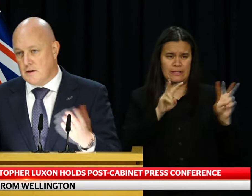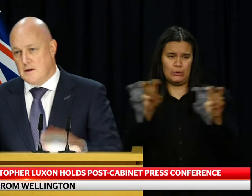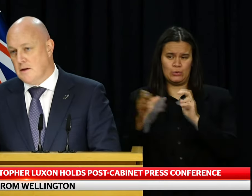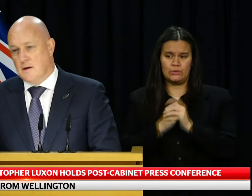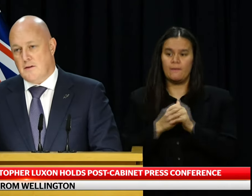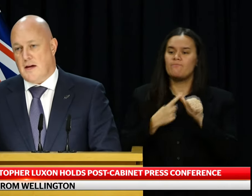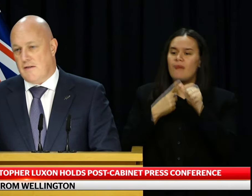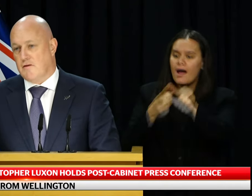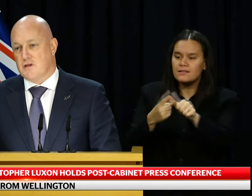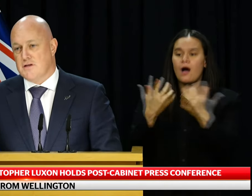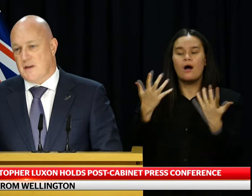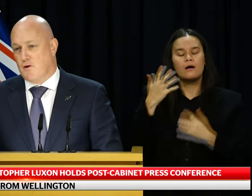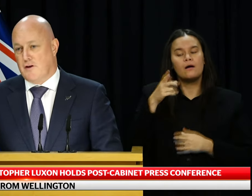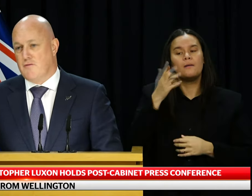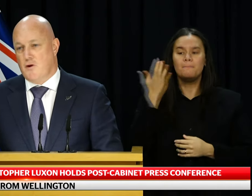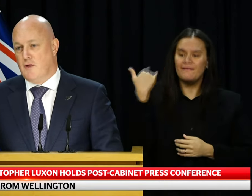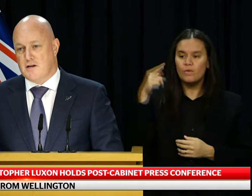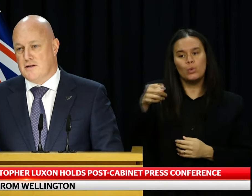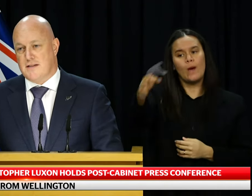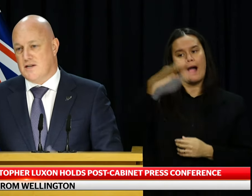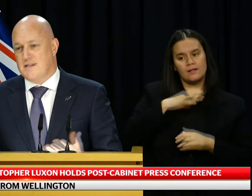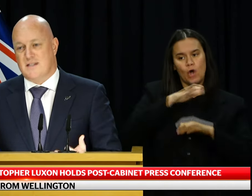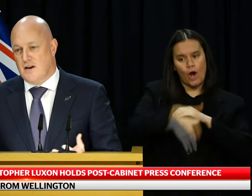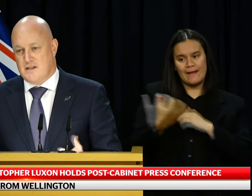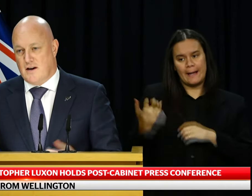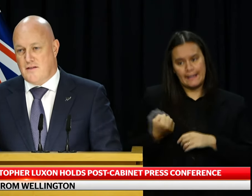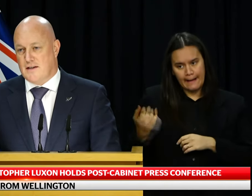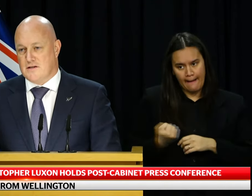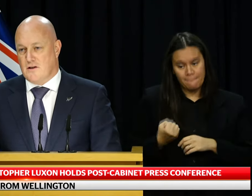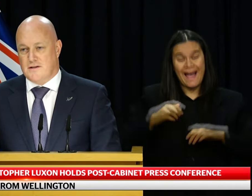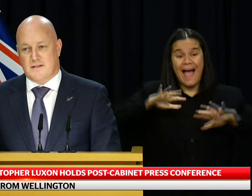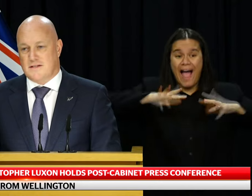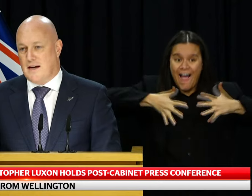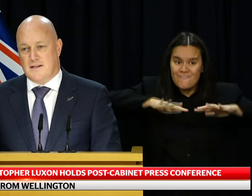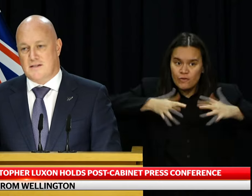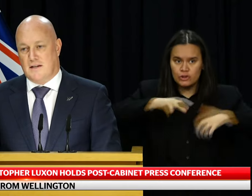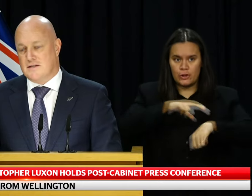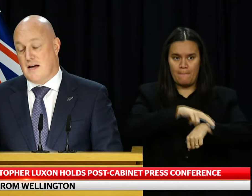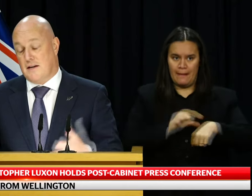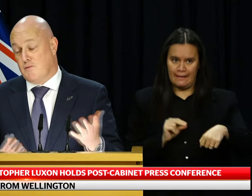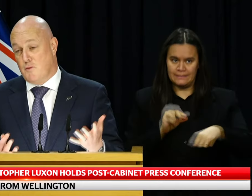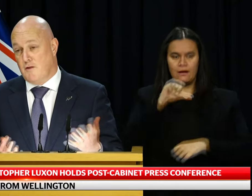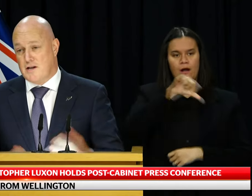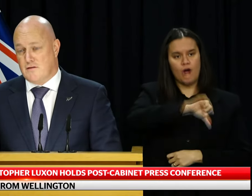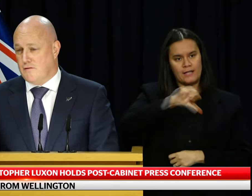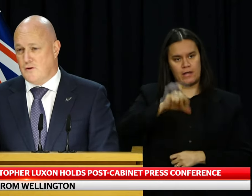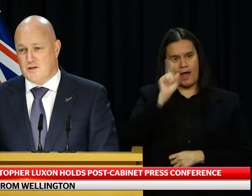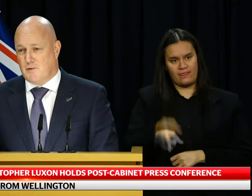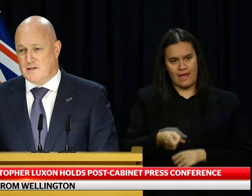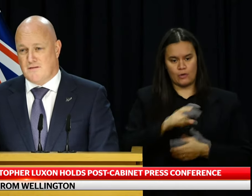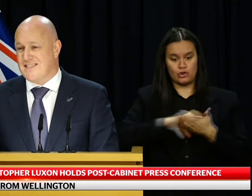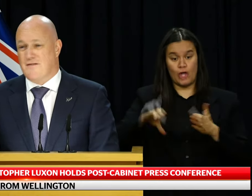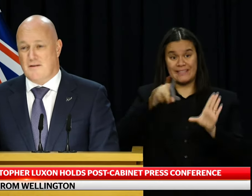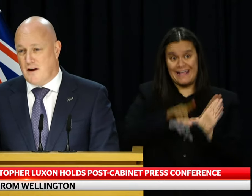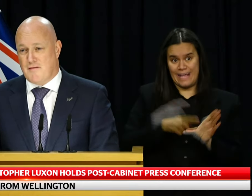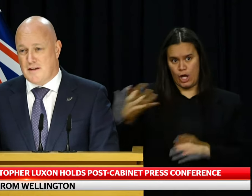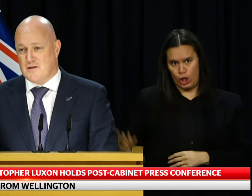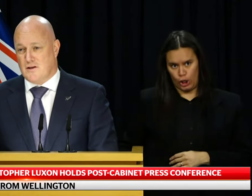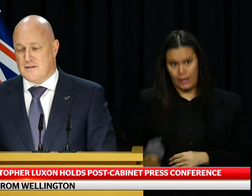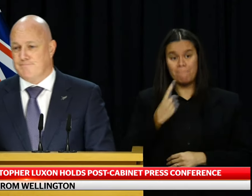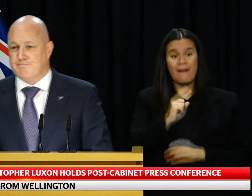up the average constabulary remuneration is actually $99,000. The starting remuneration for a first-year police officer